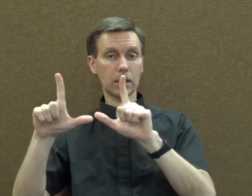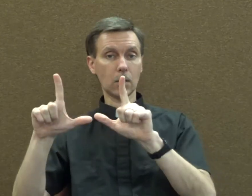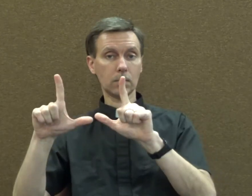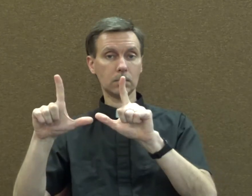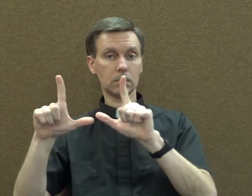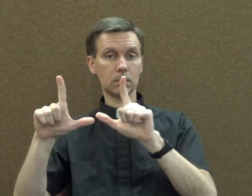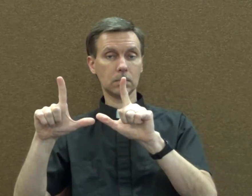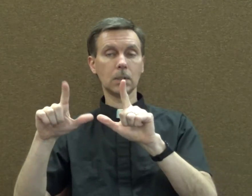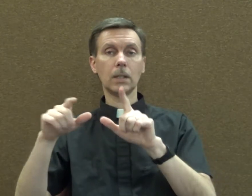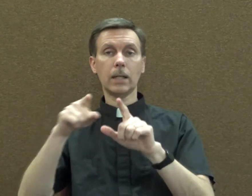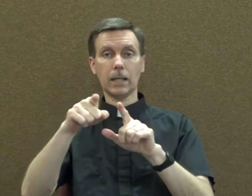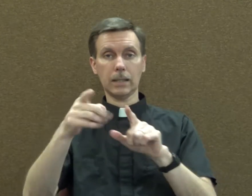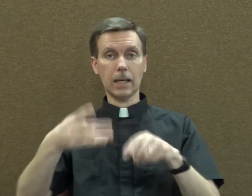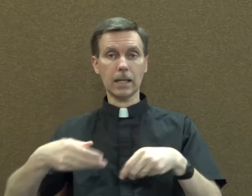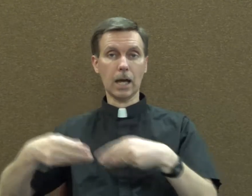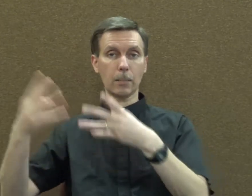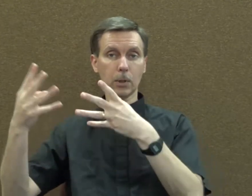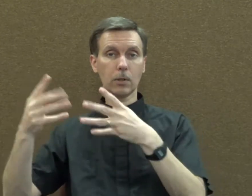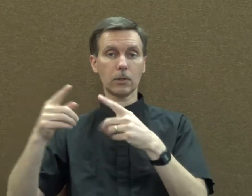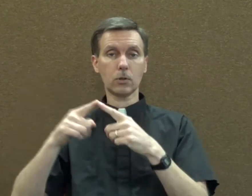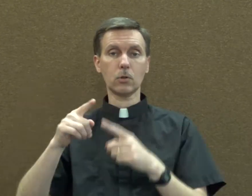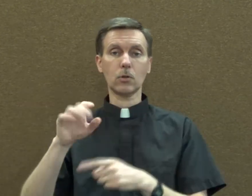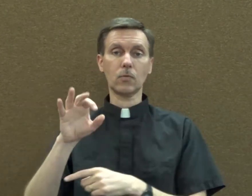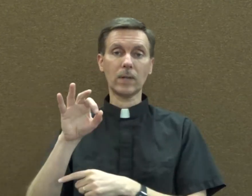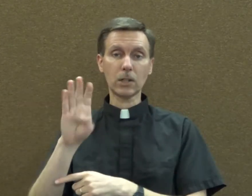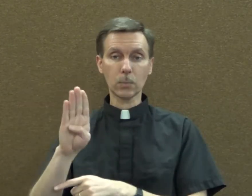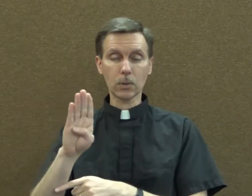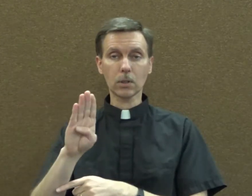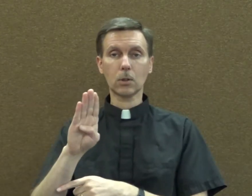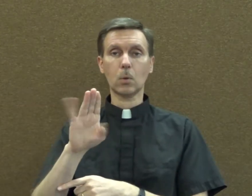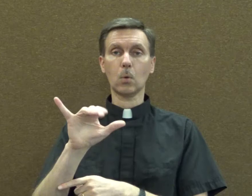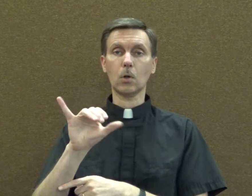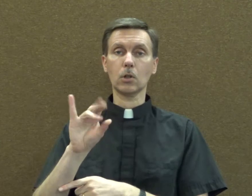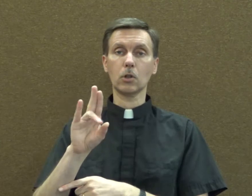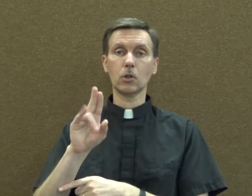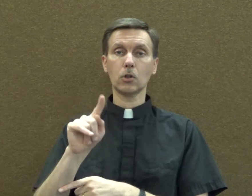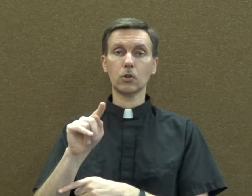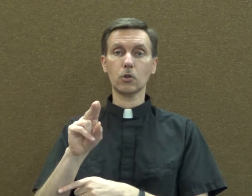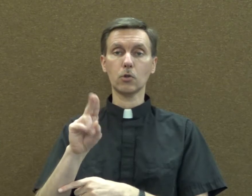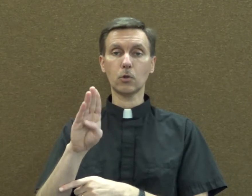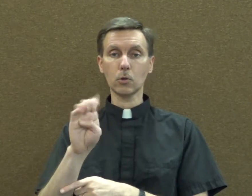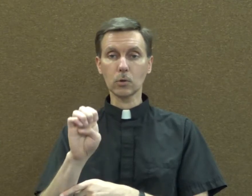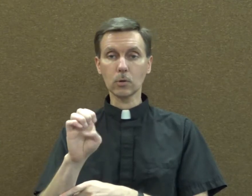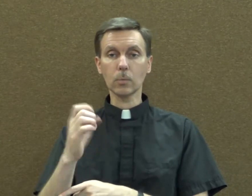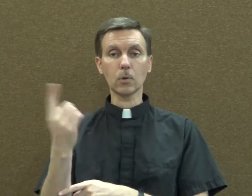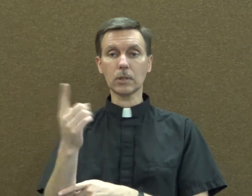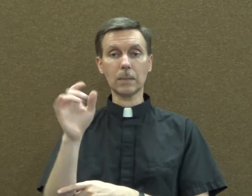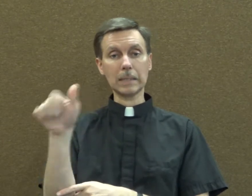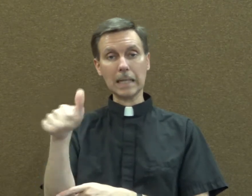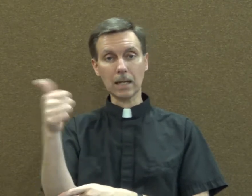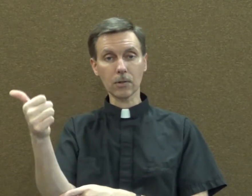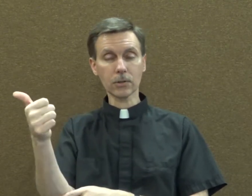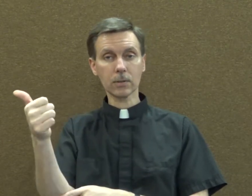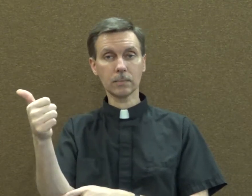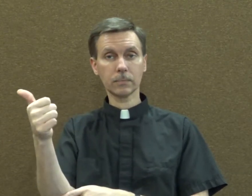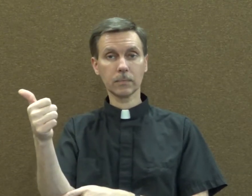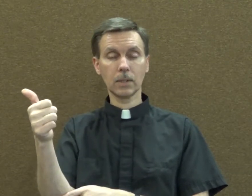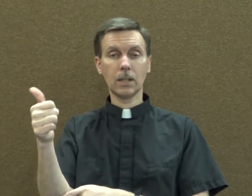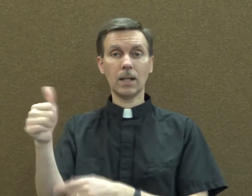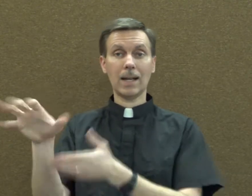video and then upload it to Facebook or YouTube, something else, and